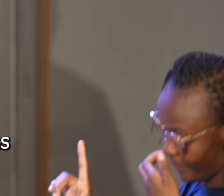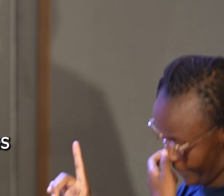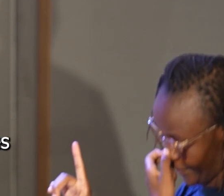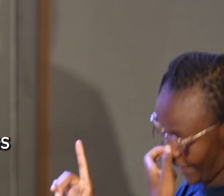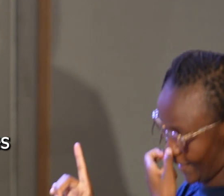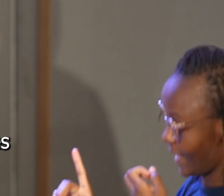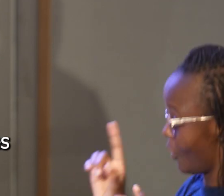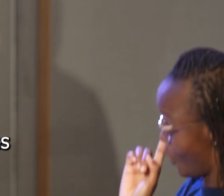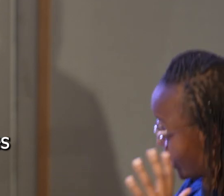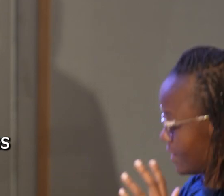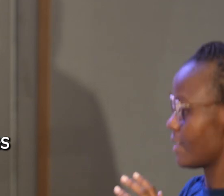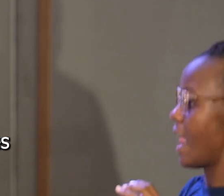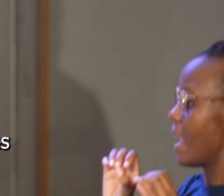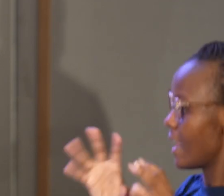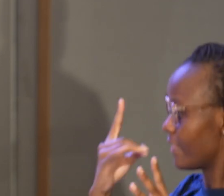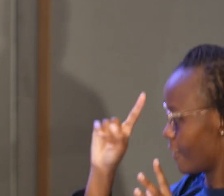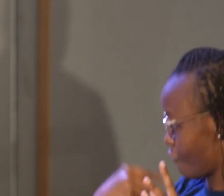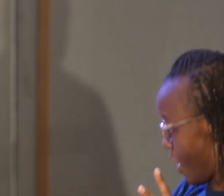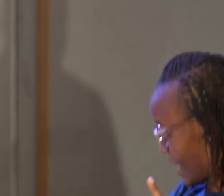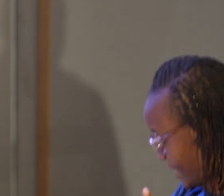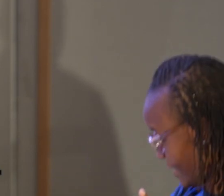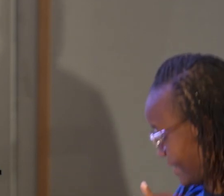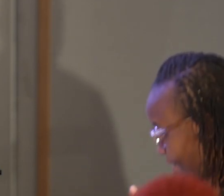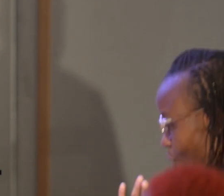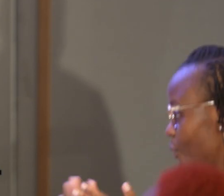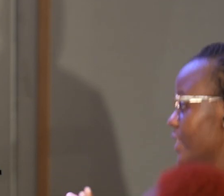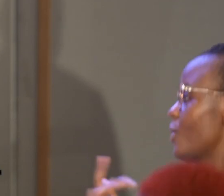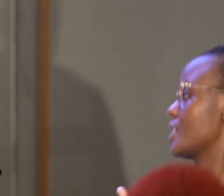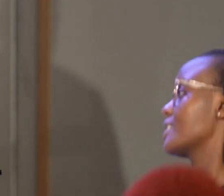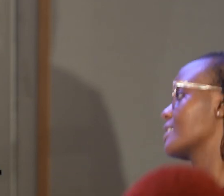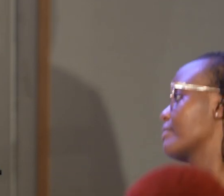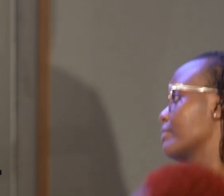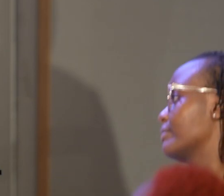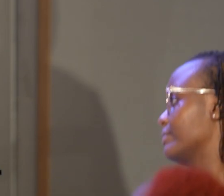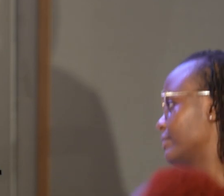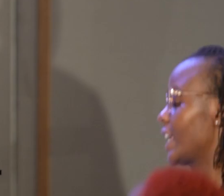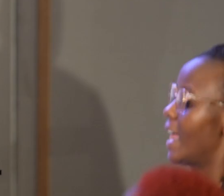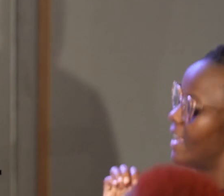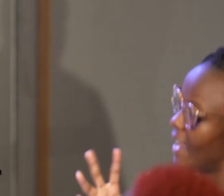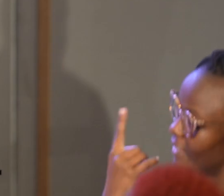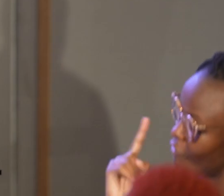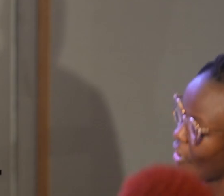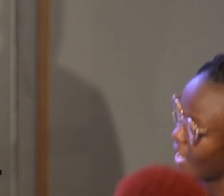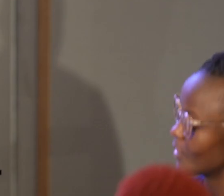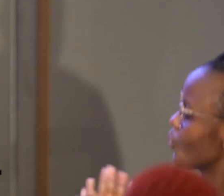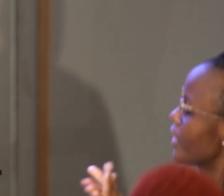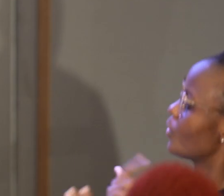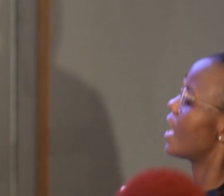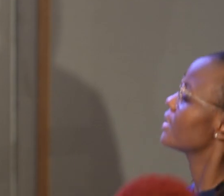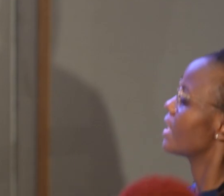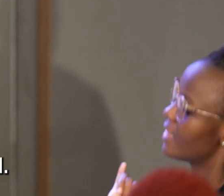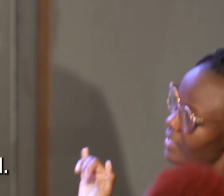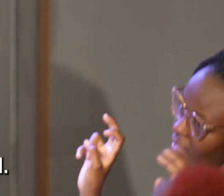Disabilities, was nothing for us without us. Nothing for us without